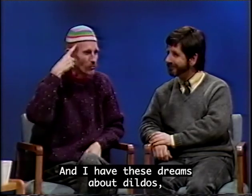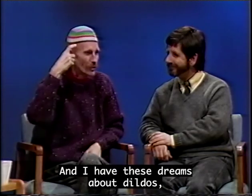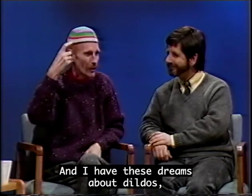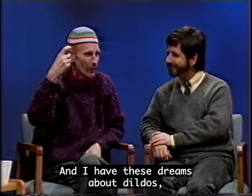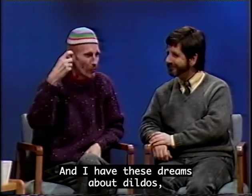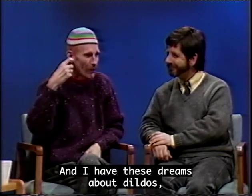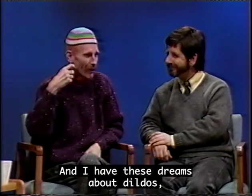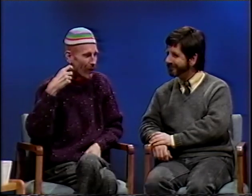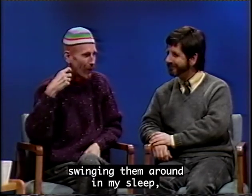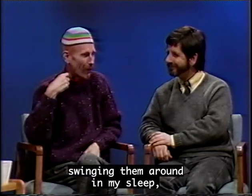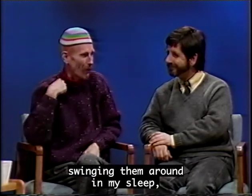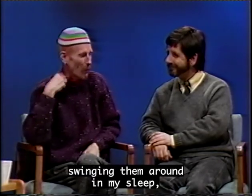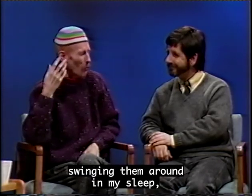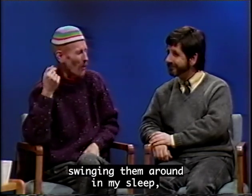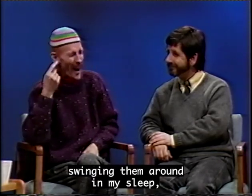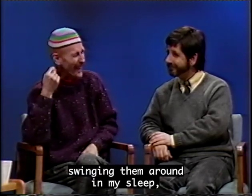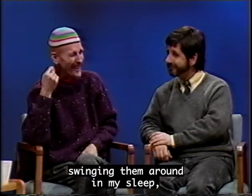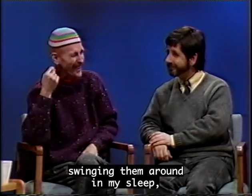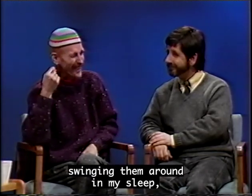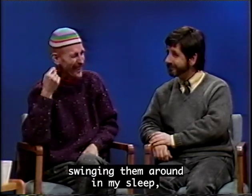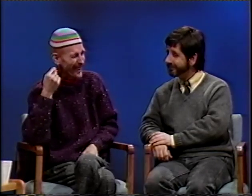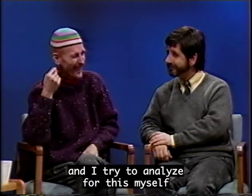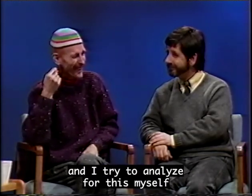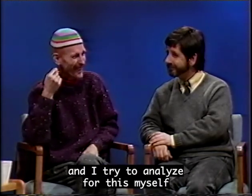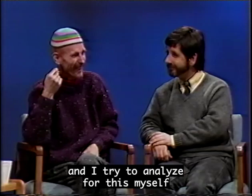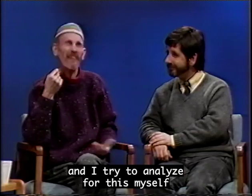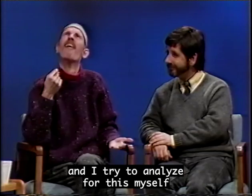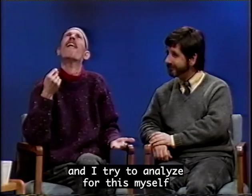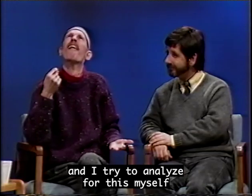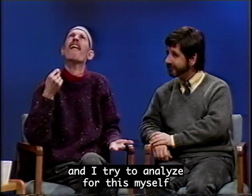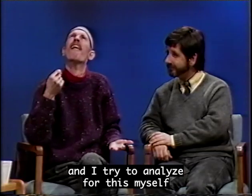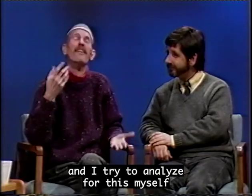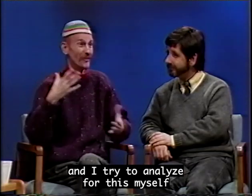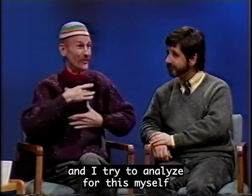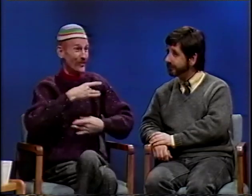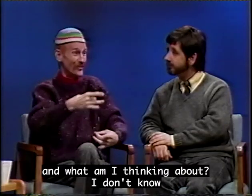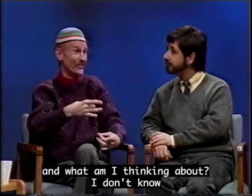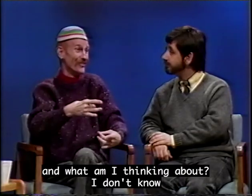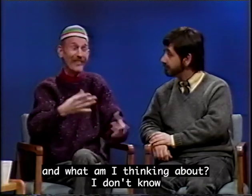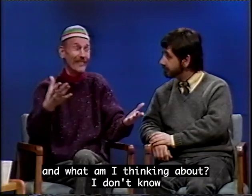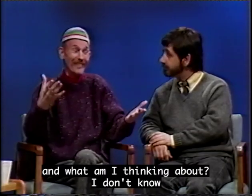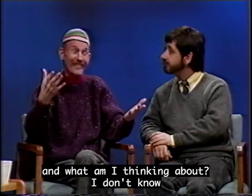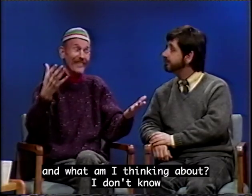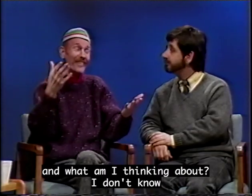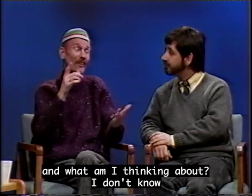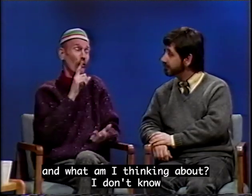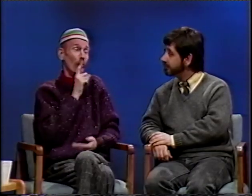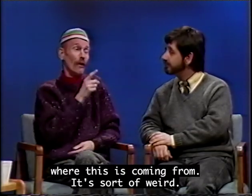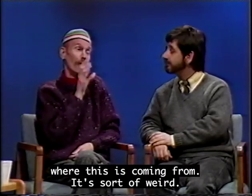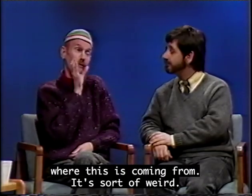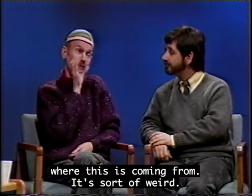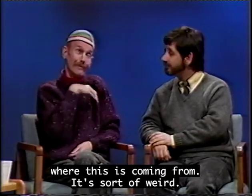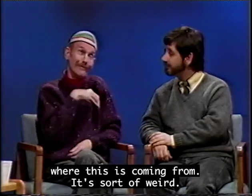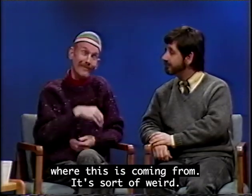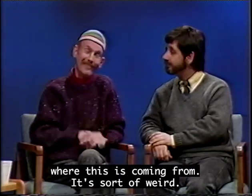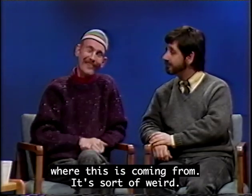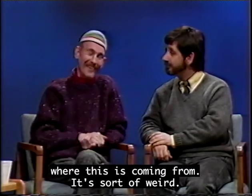about dildos swinging them around in my sleep. And I try to analyze for this myself. What am I thinking about? I don't know where this is coming from. It's sort of